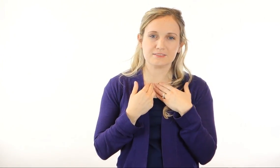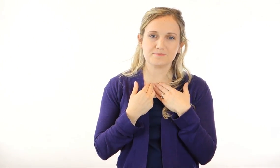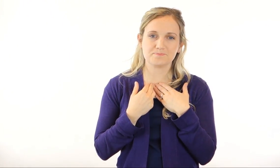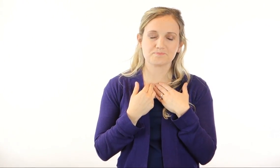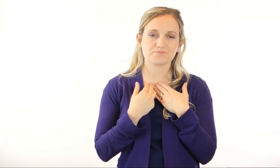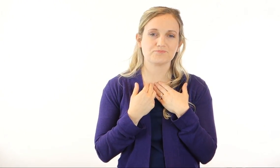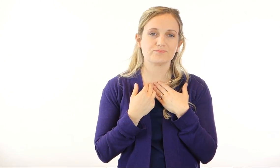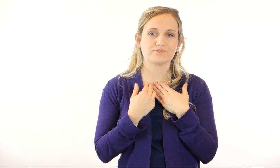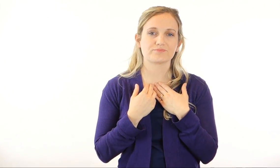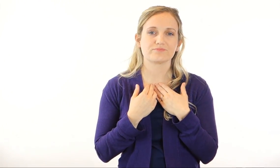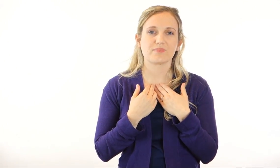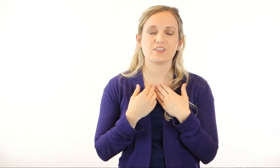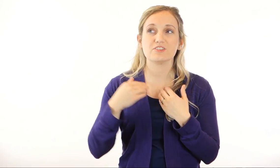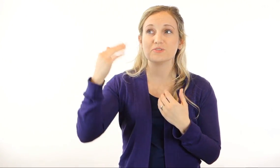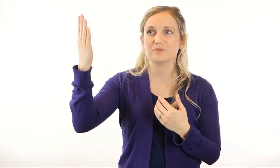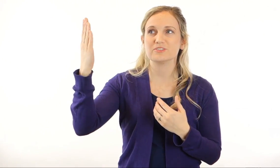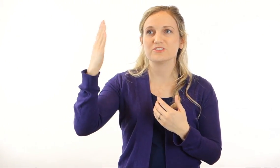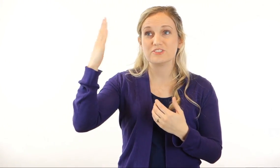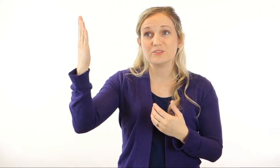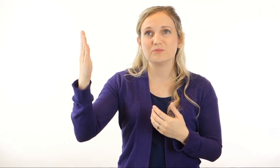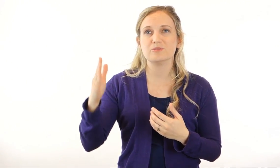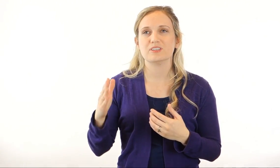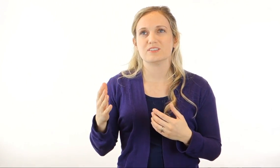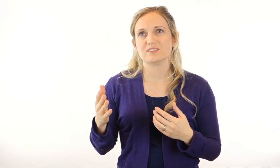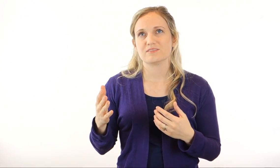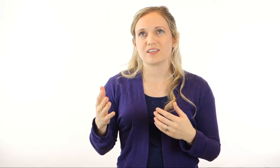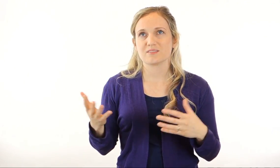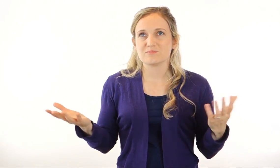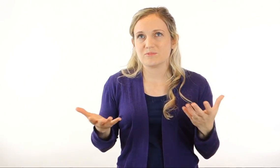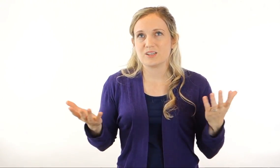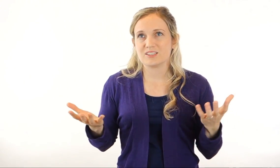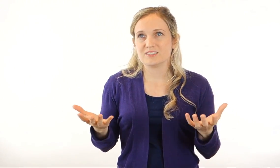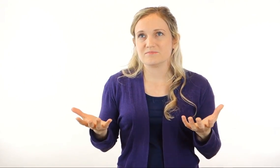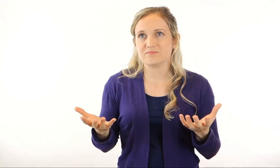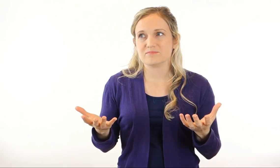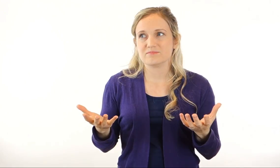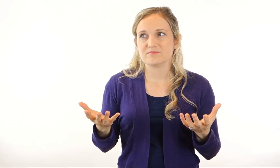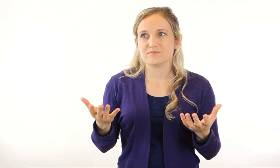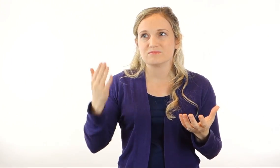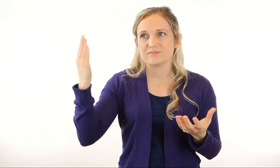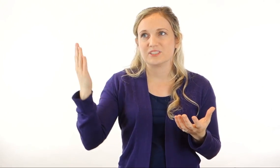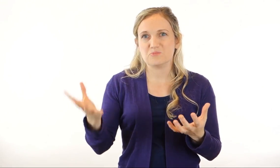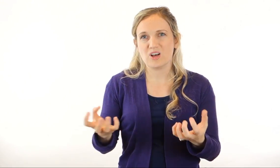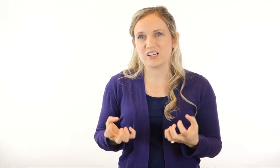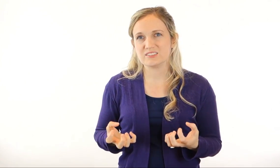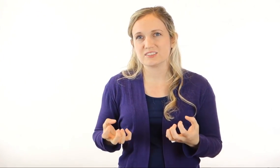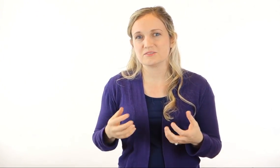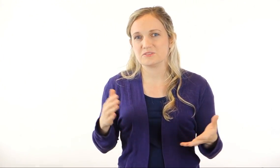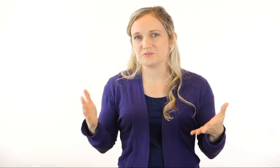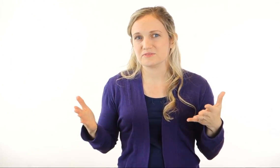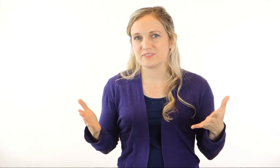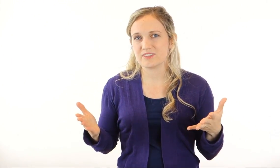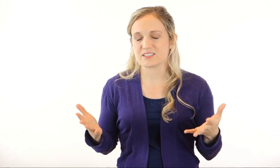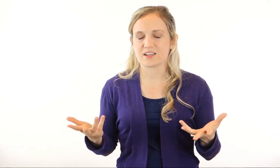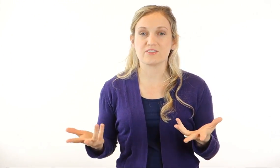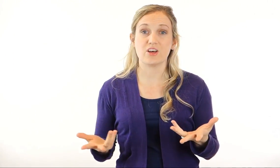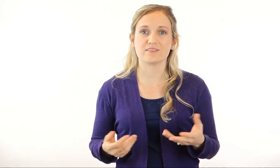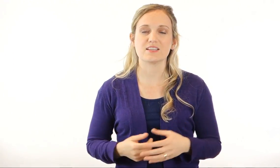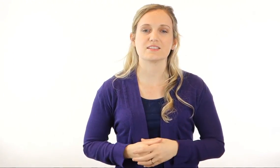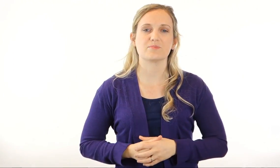sign. You can do like what he wants. That's kind of a lot of signs to put